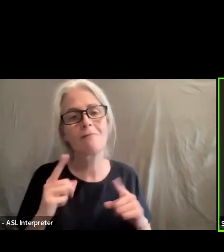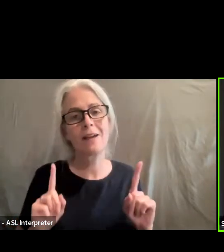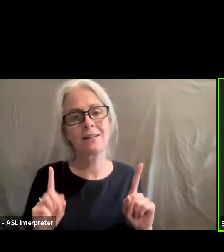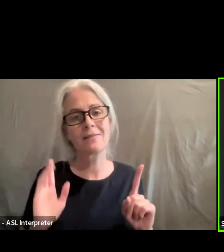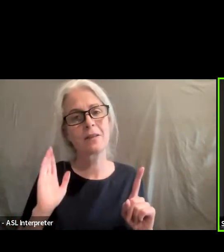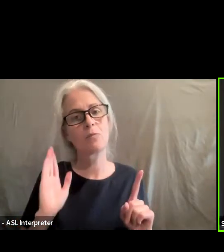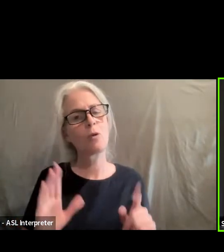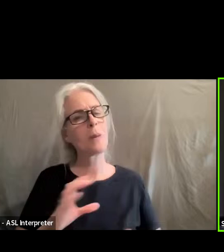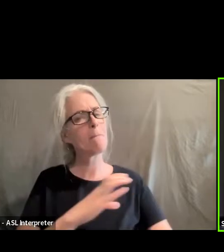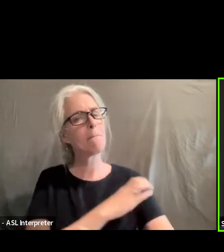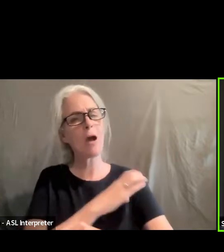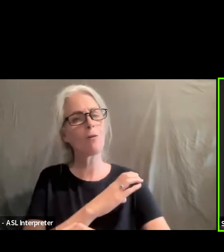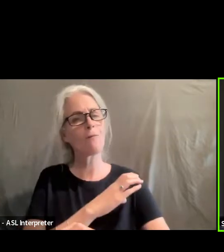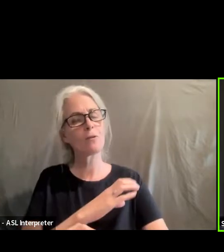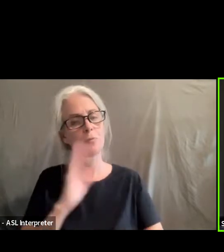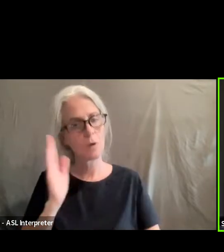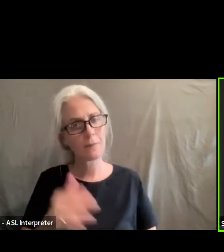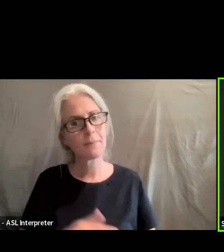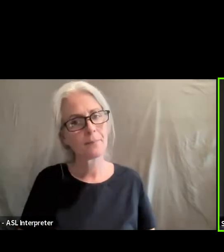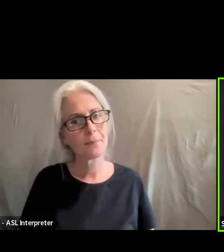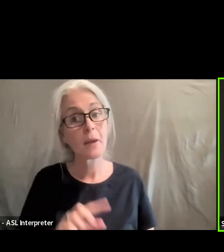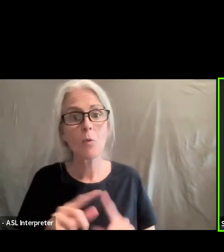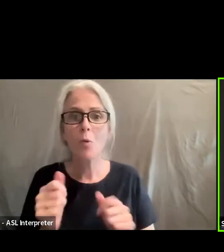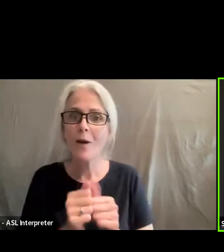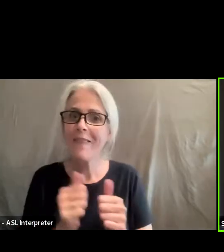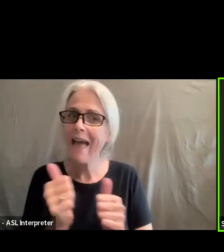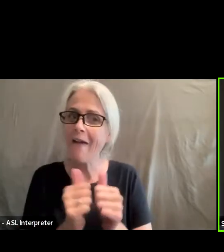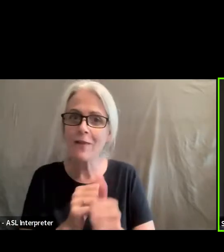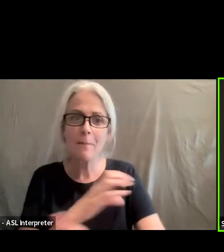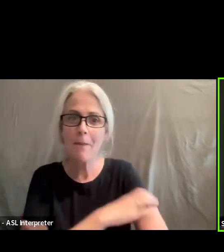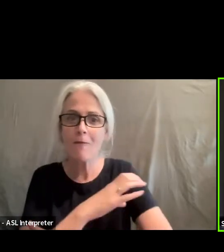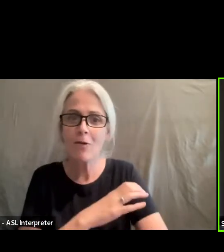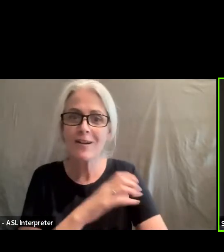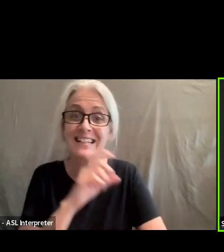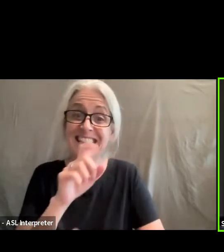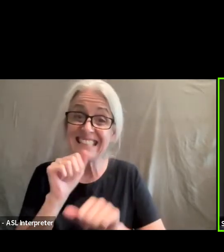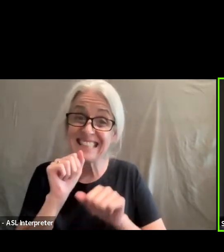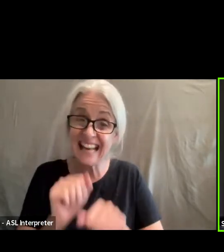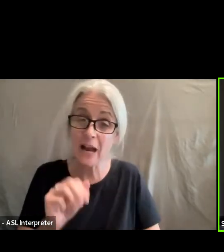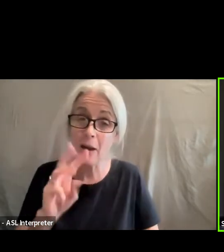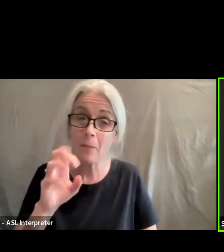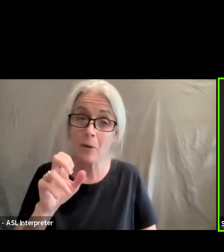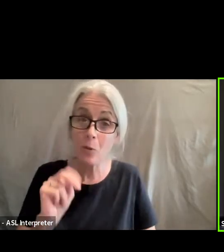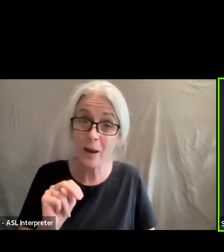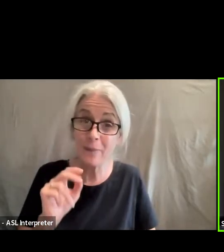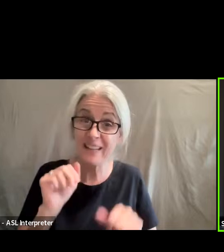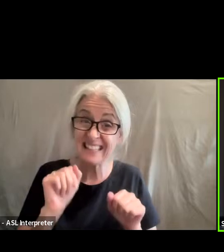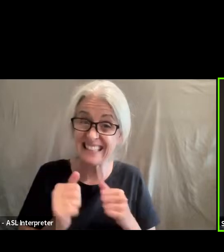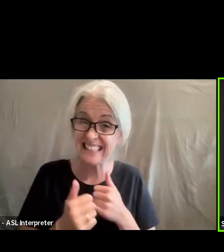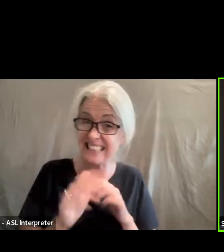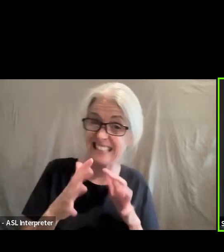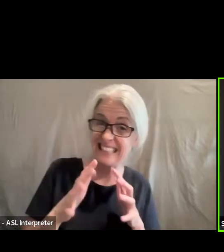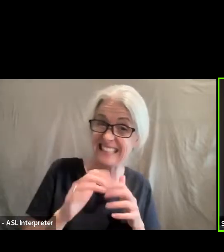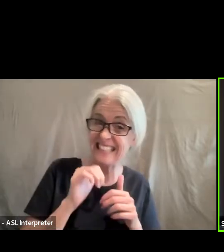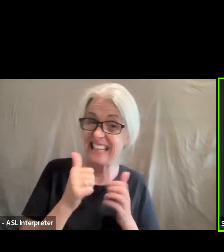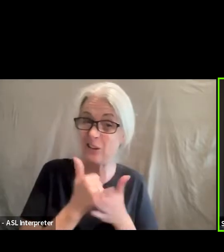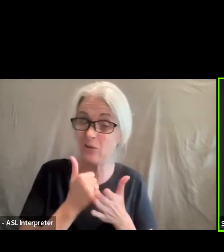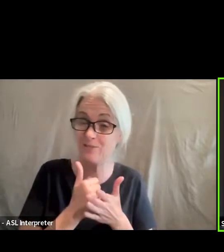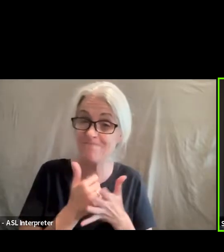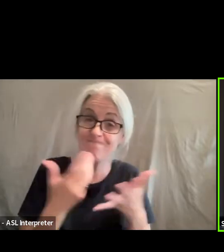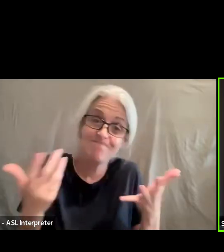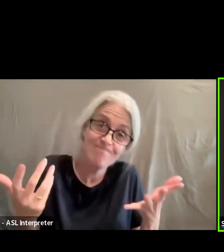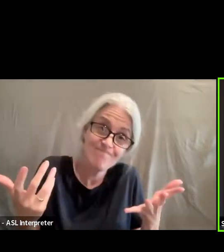will be a powerful tool. But with every powerful tool, it could be a weapon and it could be something that's not helpful.